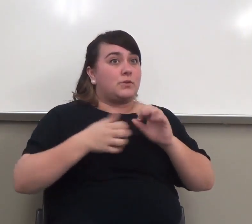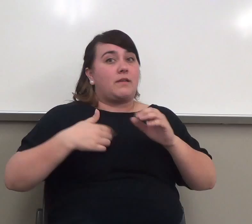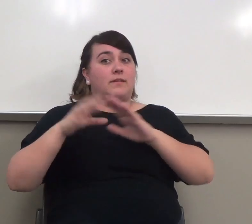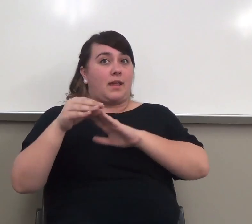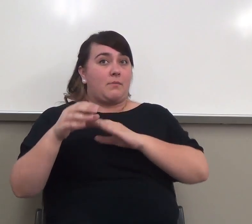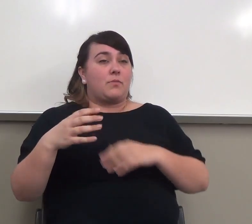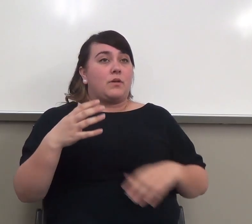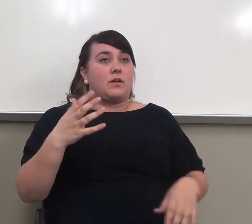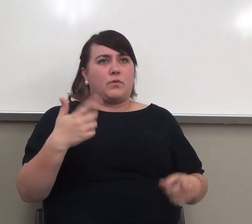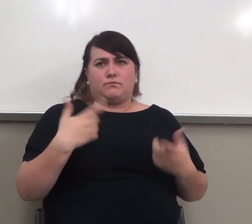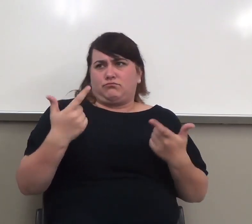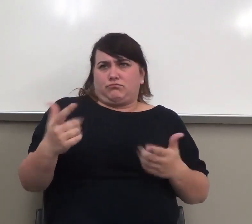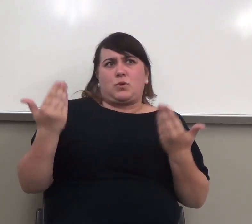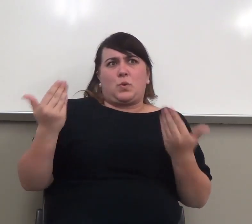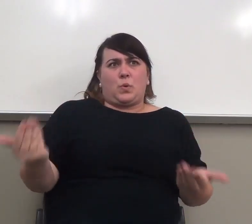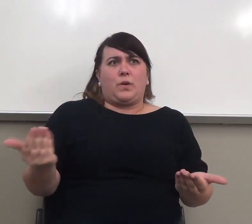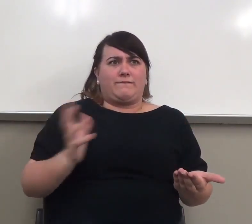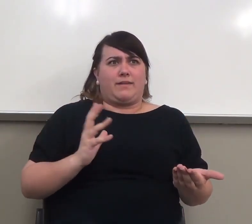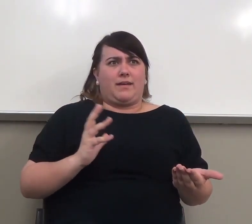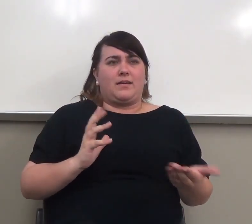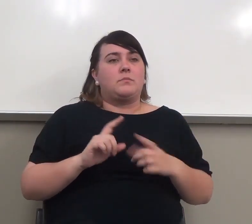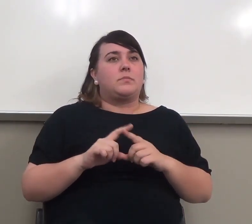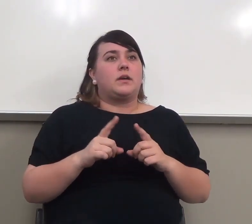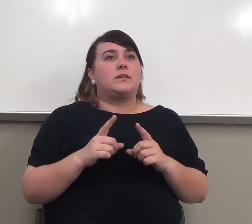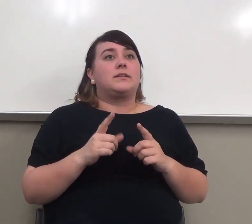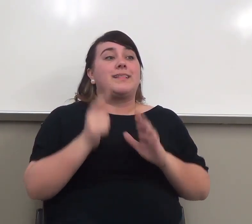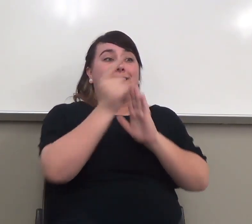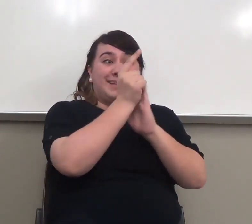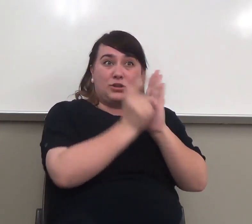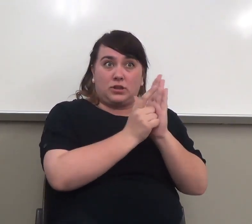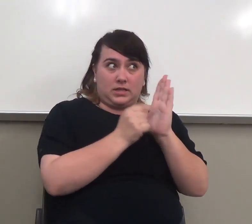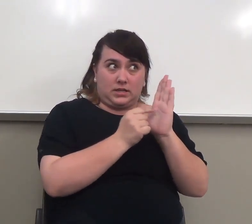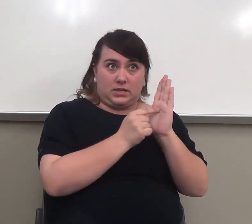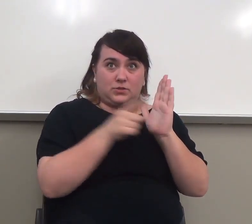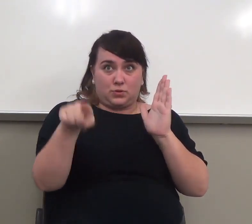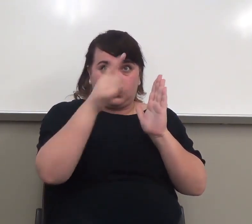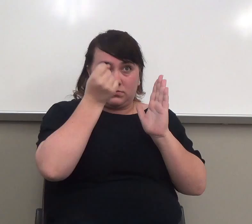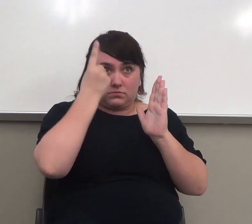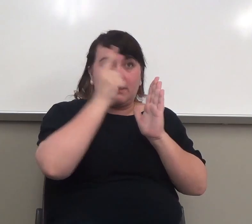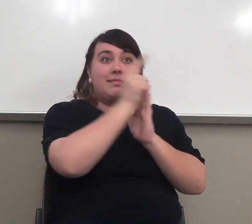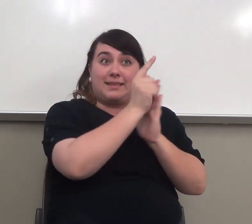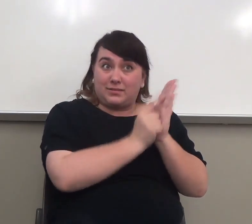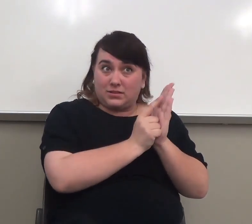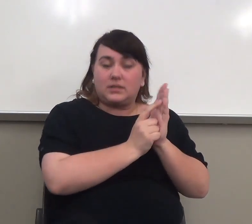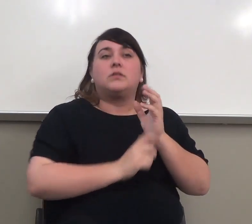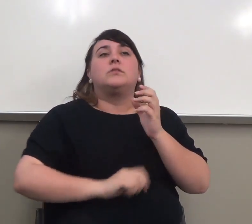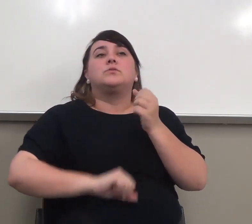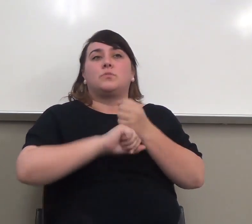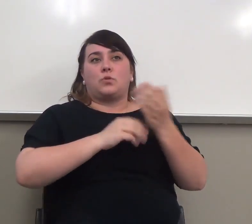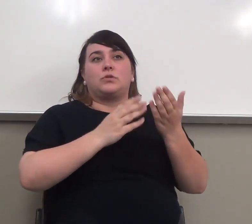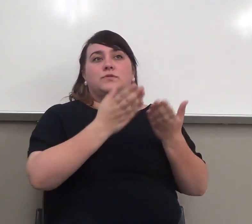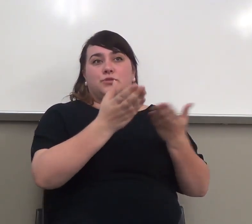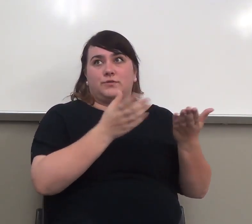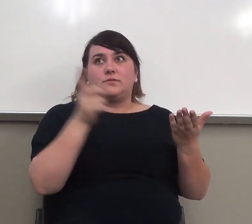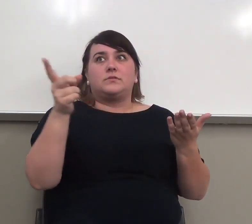is required not to give one student any advantage over another student. So